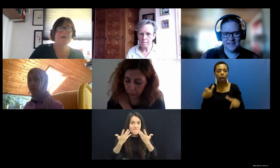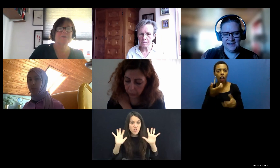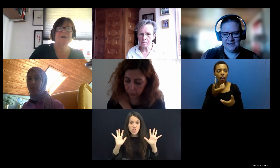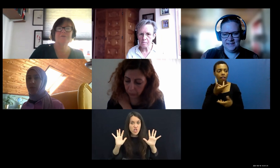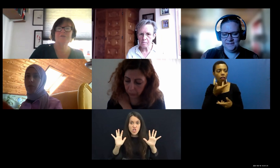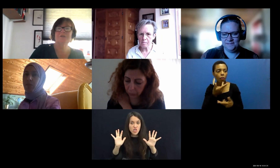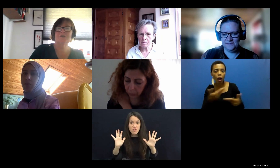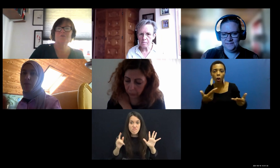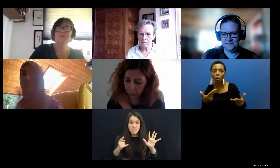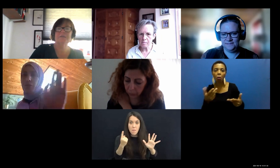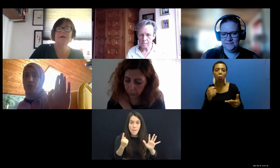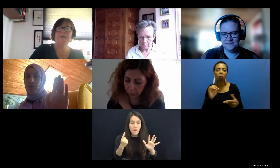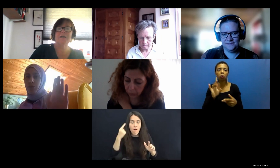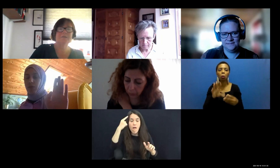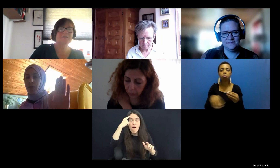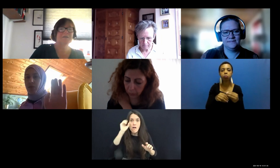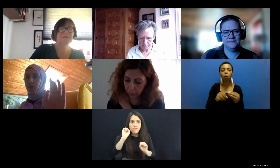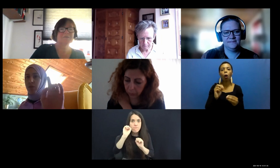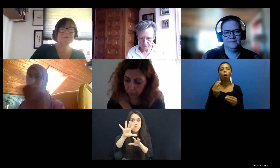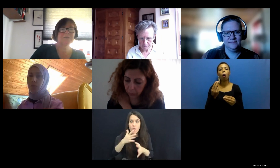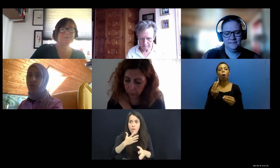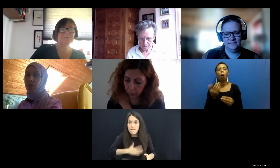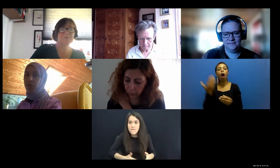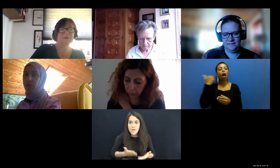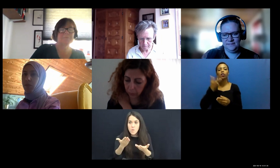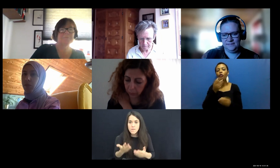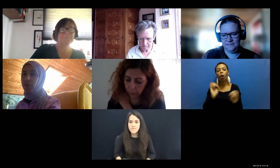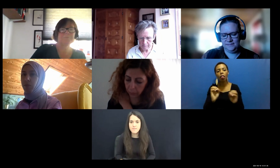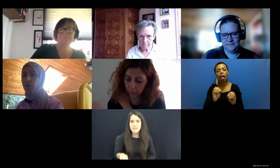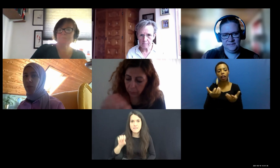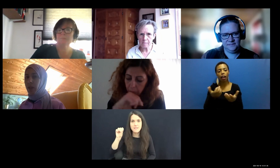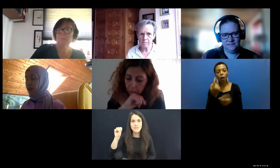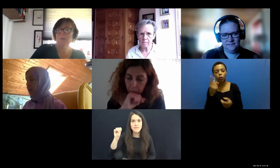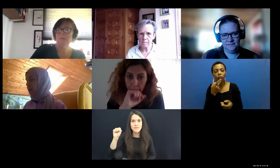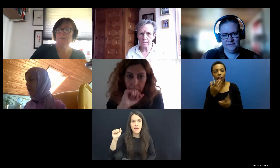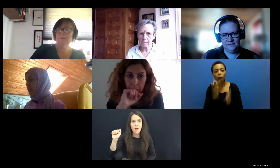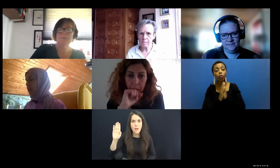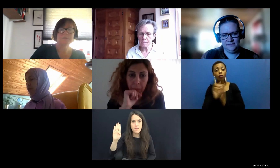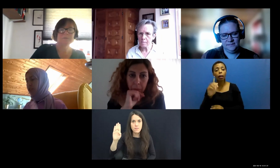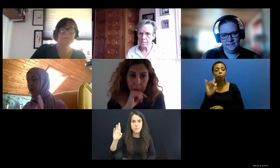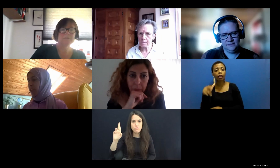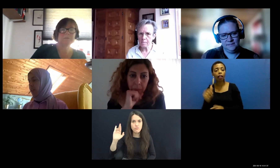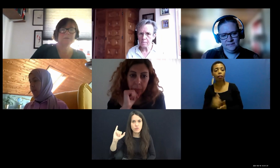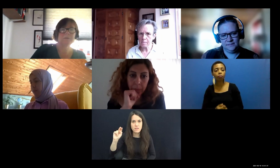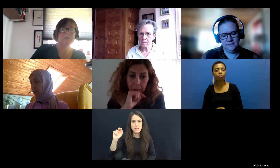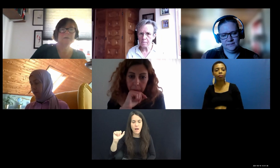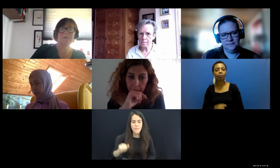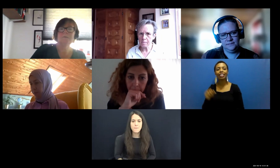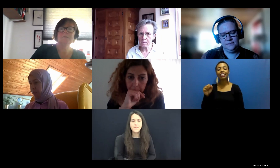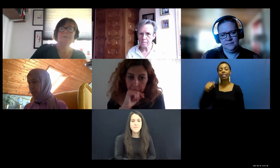Anything we haven't covered that you would like to highlight? Yes, please, Sabrina. Yes, for Germany,